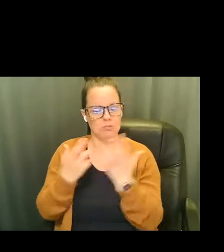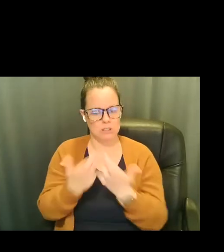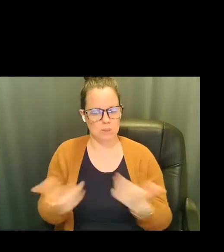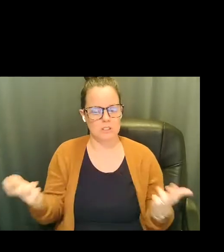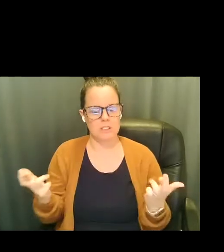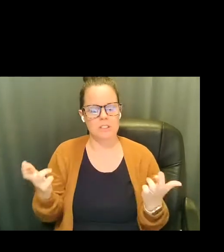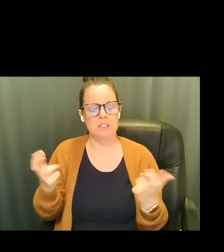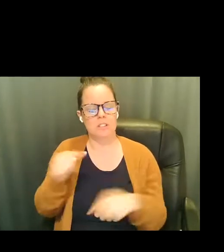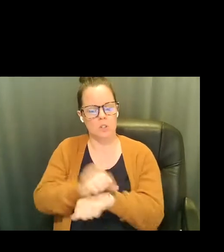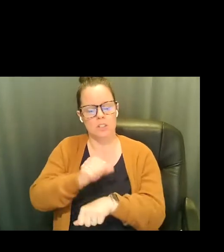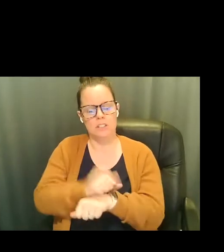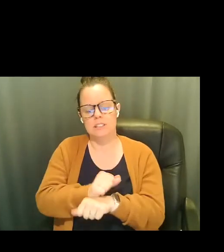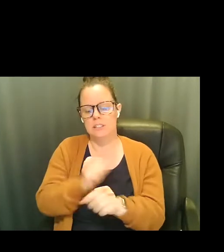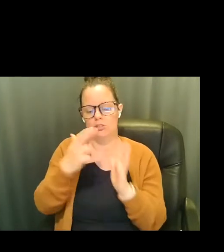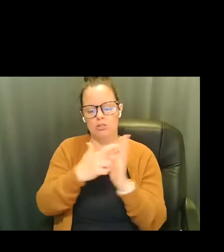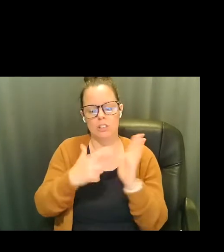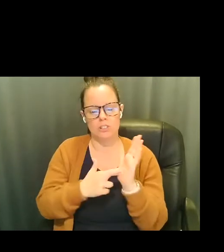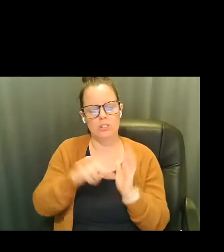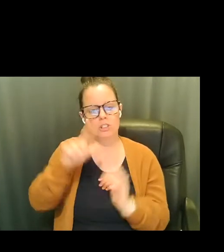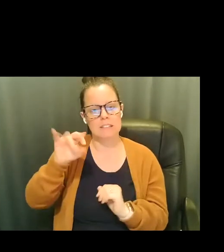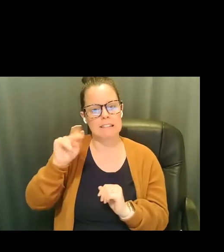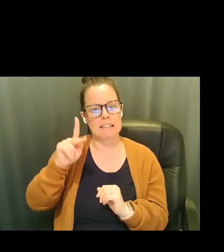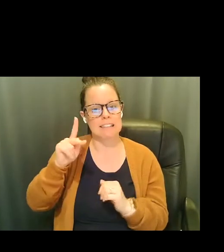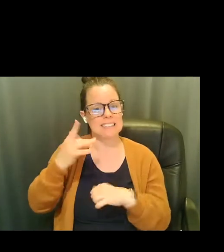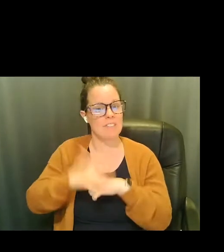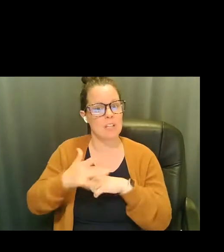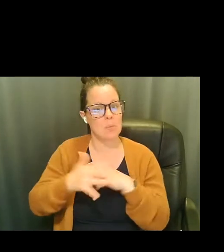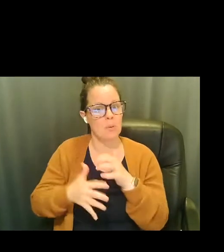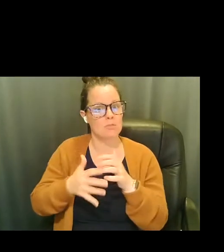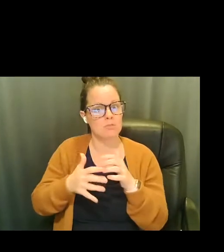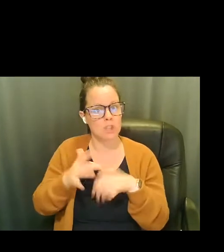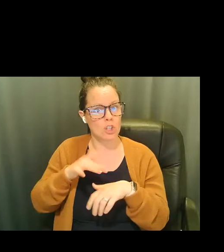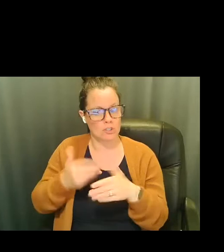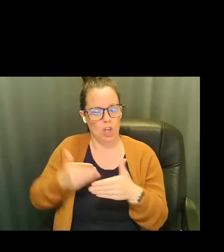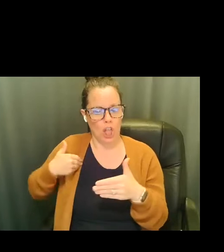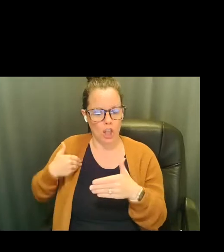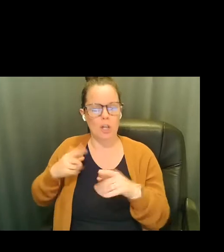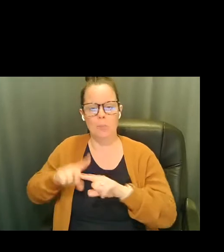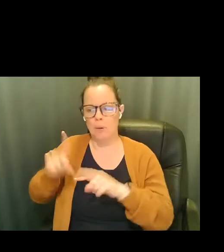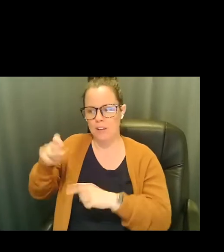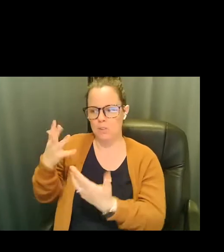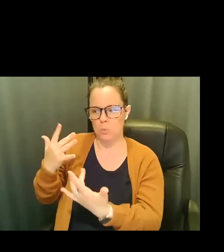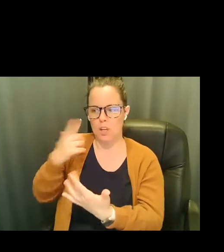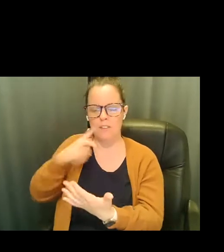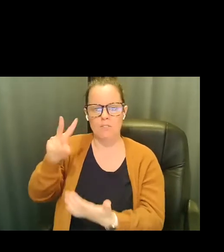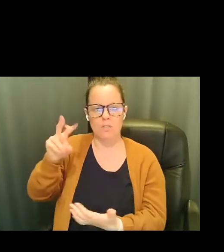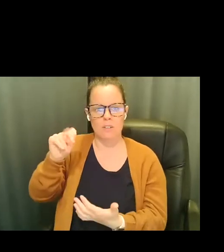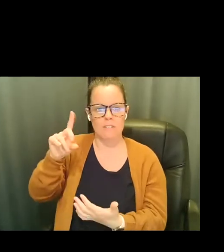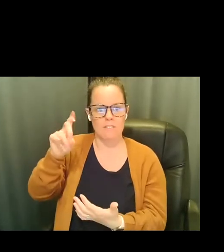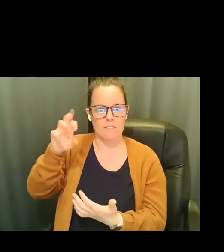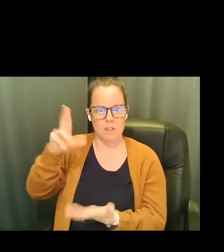are working to get registration links available earlier, but we have to wait for the vendor to approve our clinic link